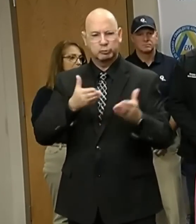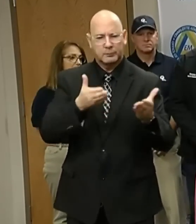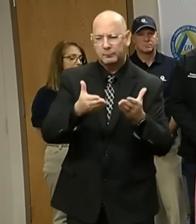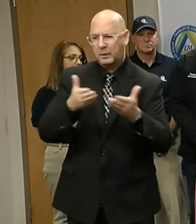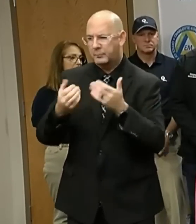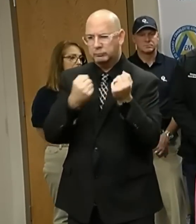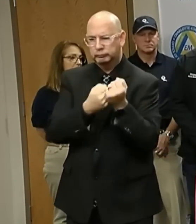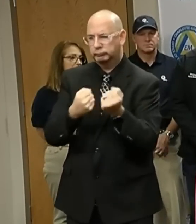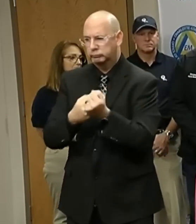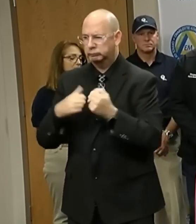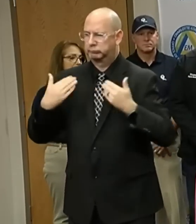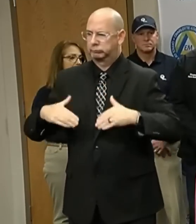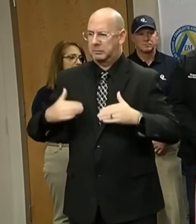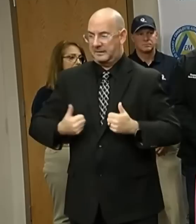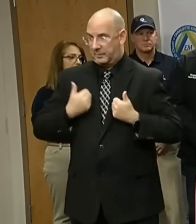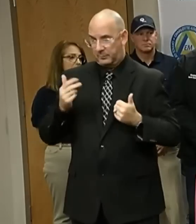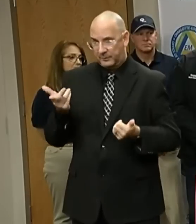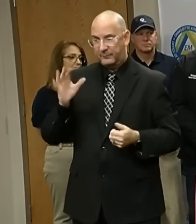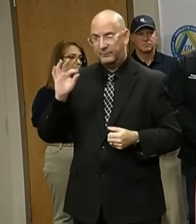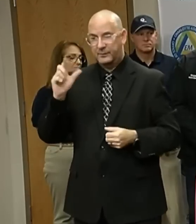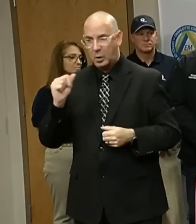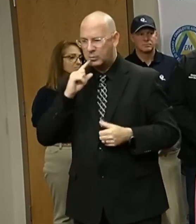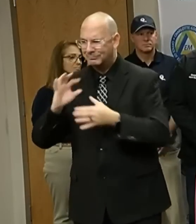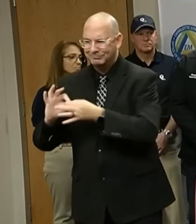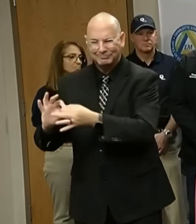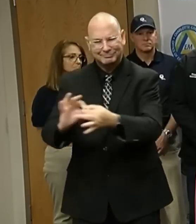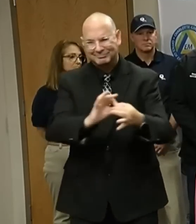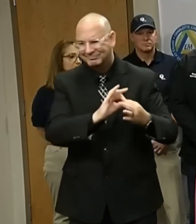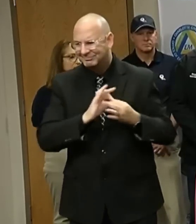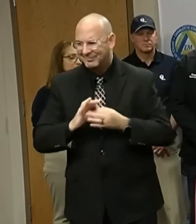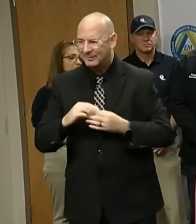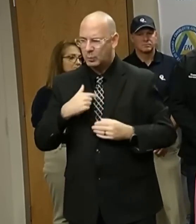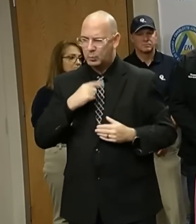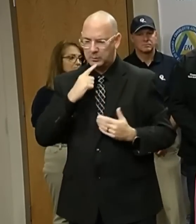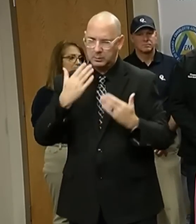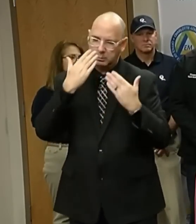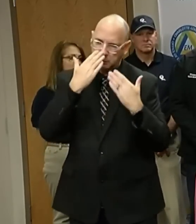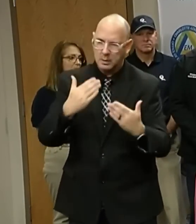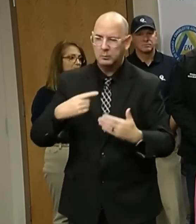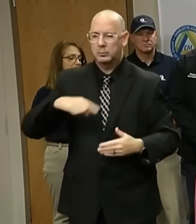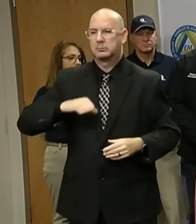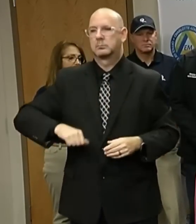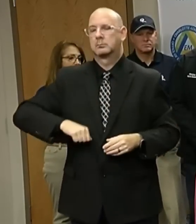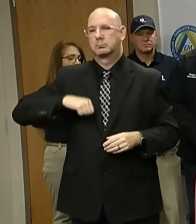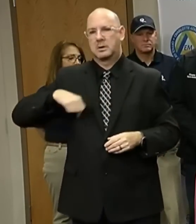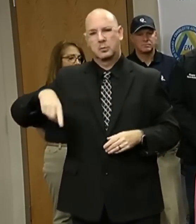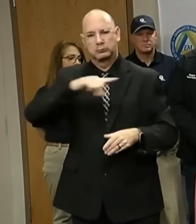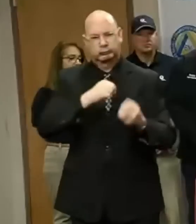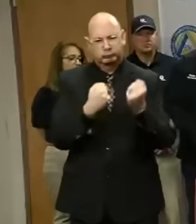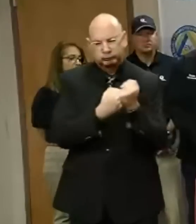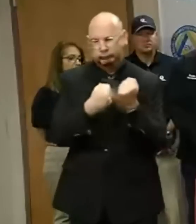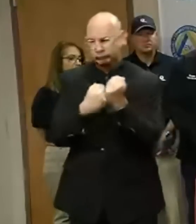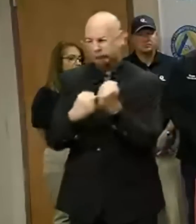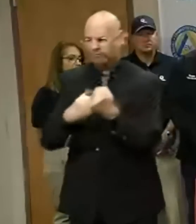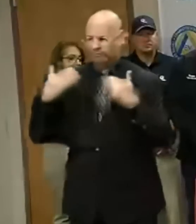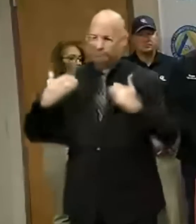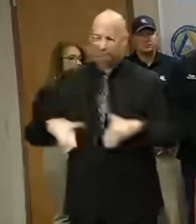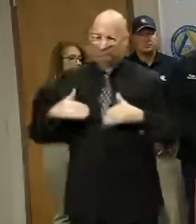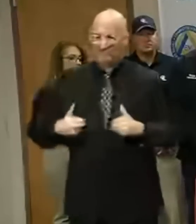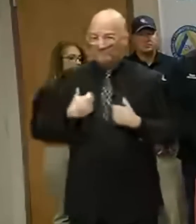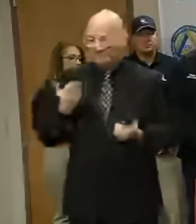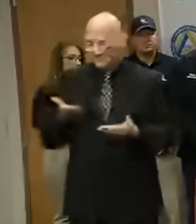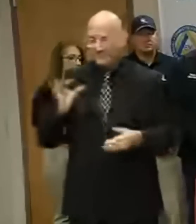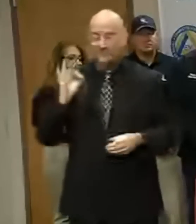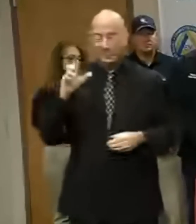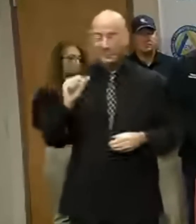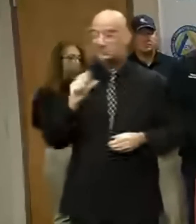couldn't be not more proud of what you have done to support your fellow Floridians and also the people across the country. So the governor mentioned